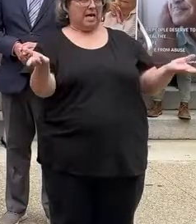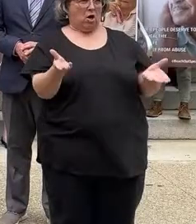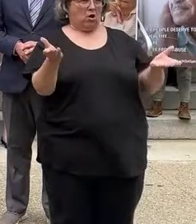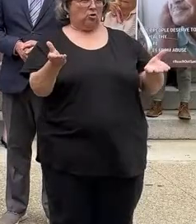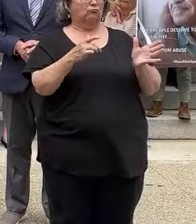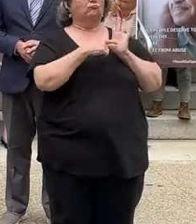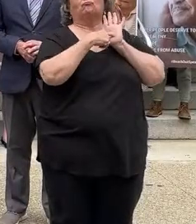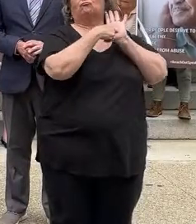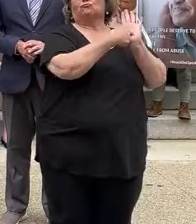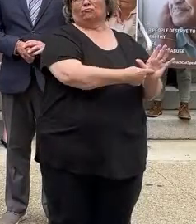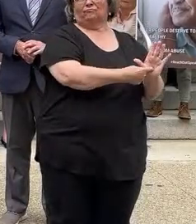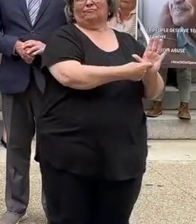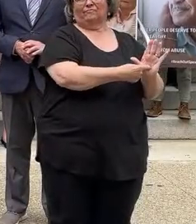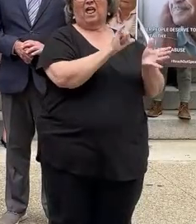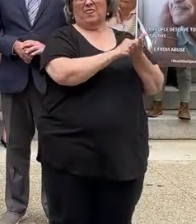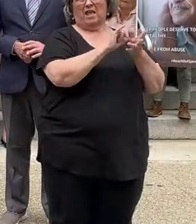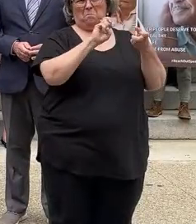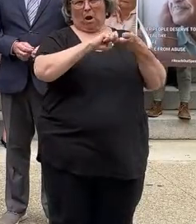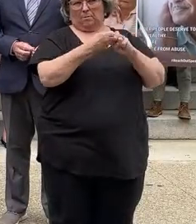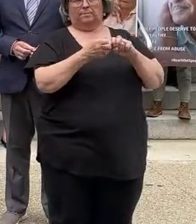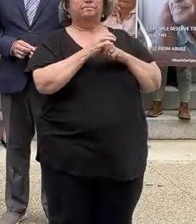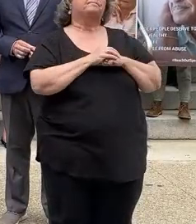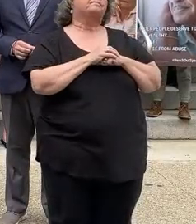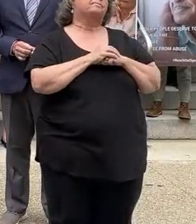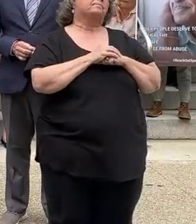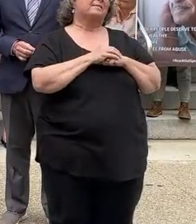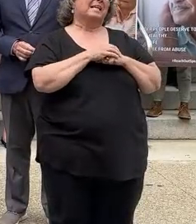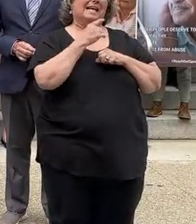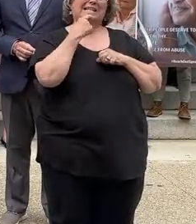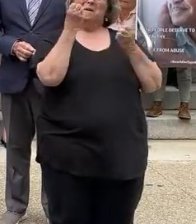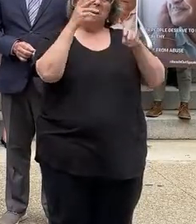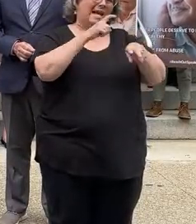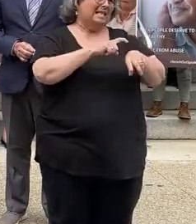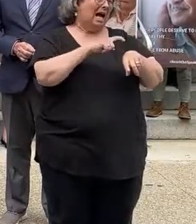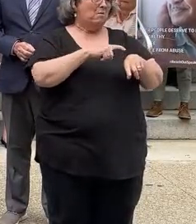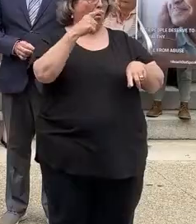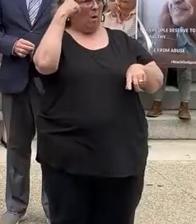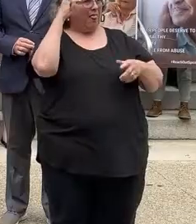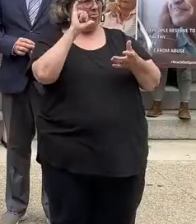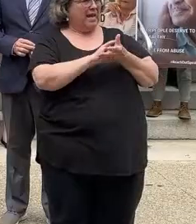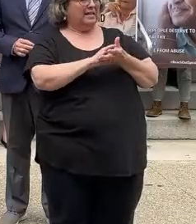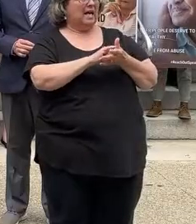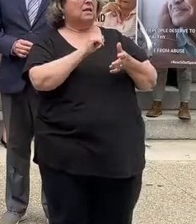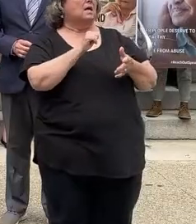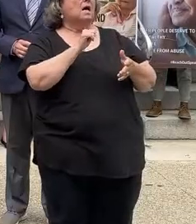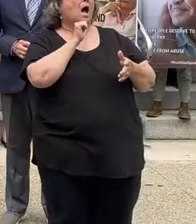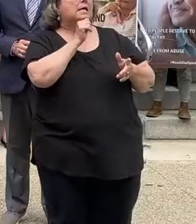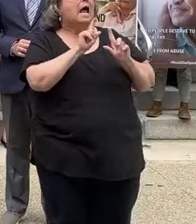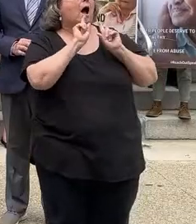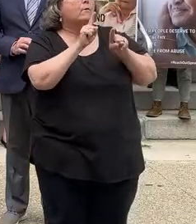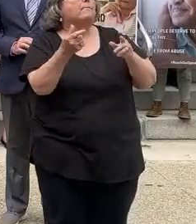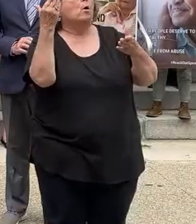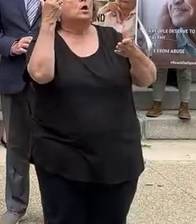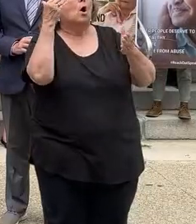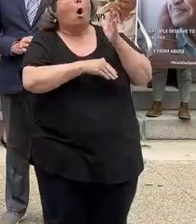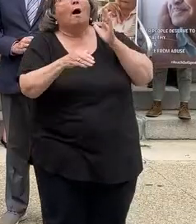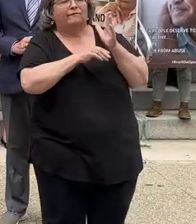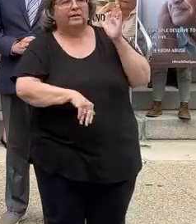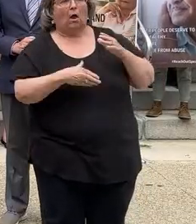to highlight this issue. And has been said a number of times, we think that this is an underreported societal